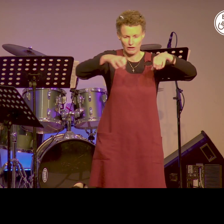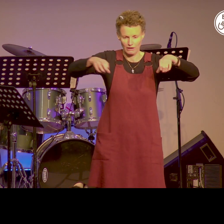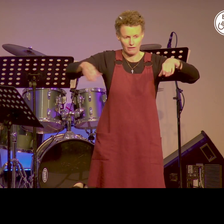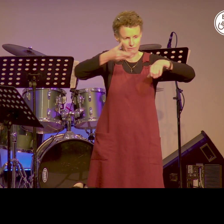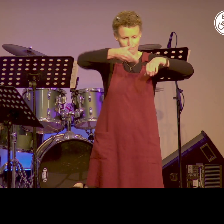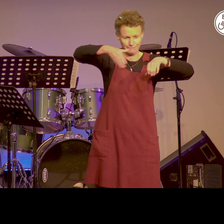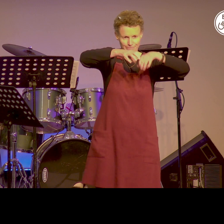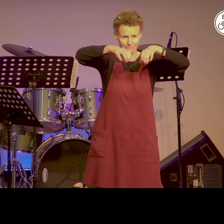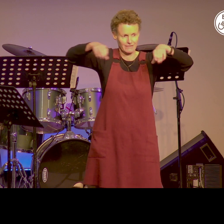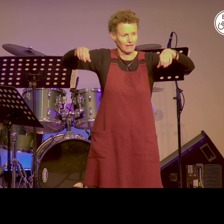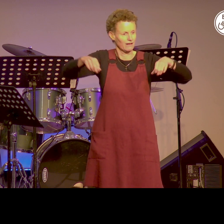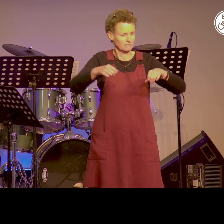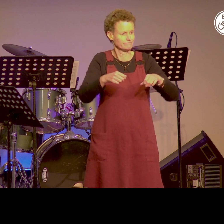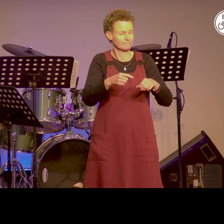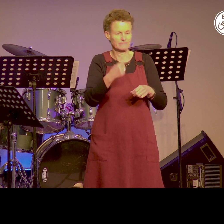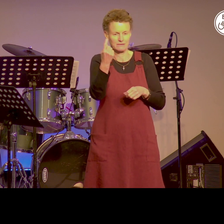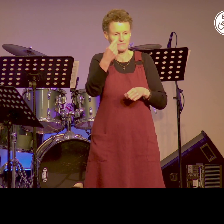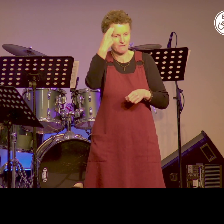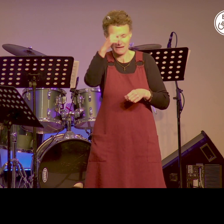Austrian bricklayer.